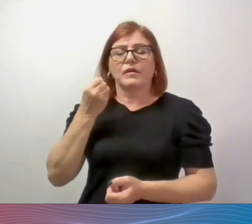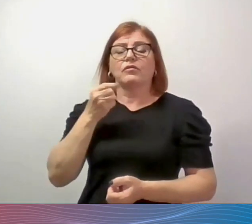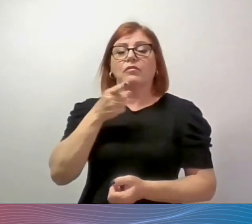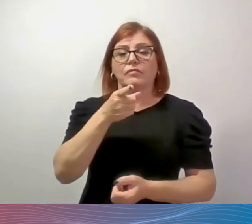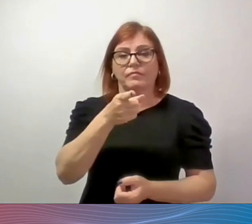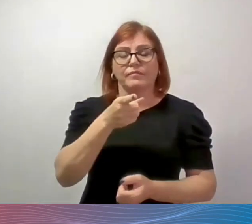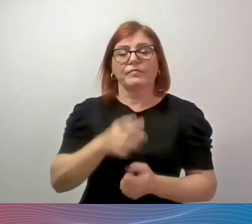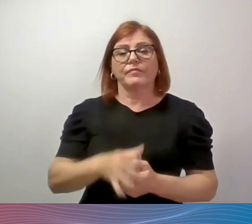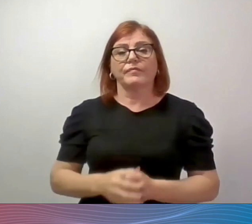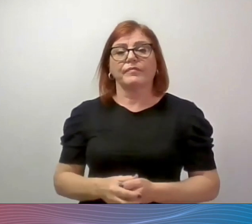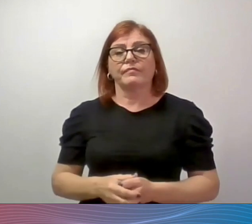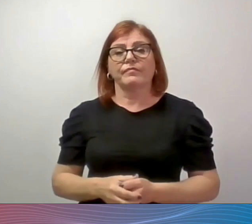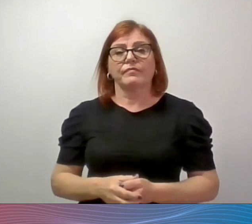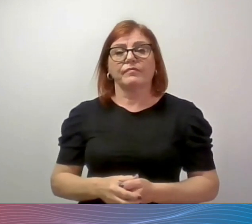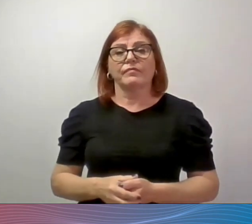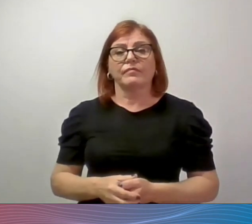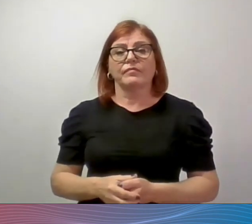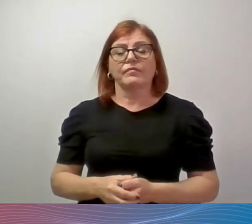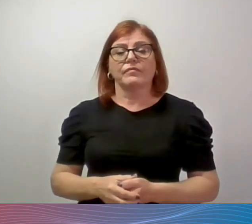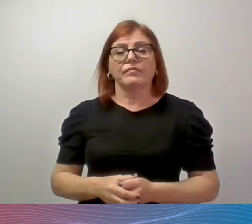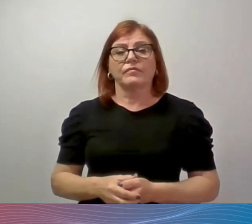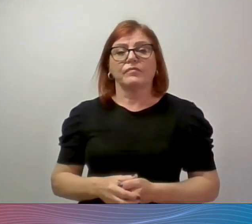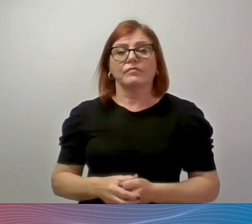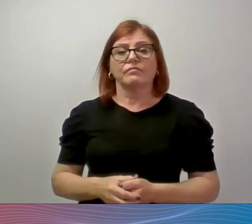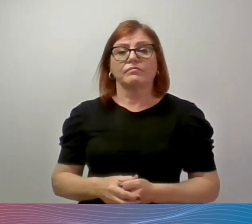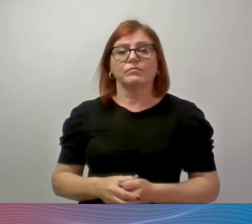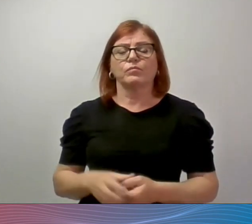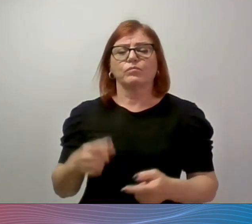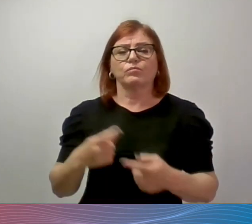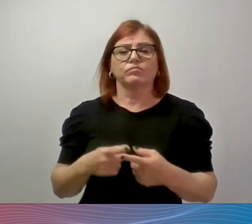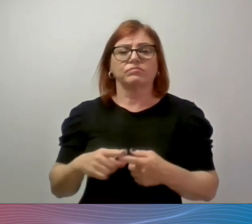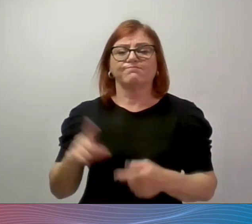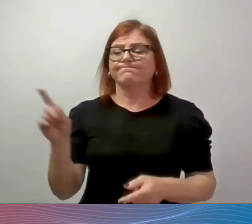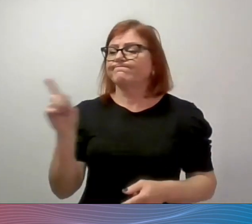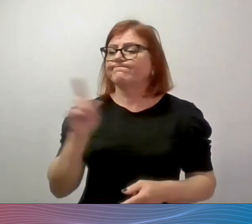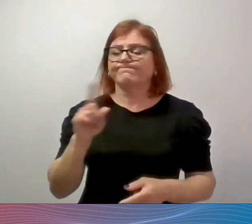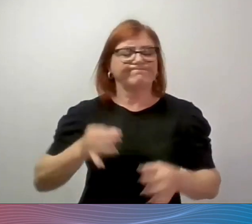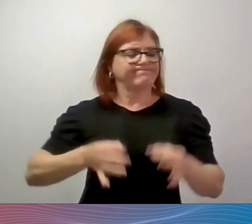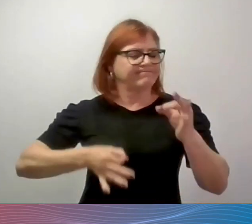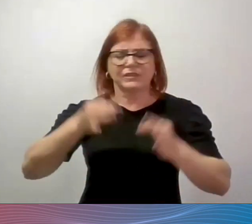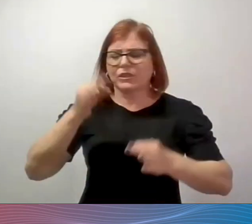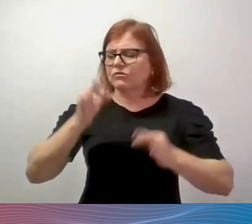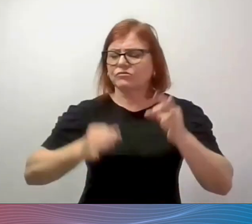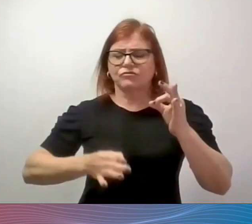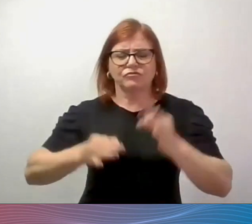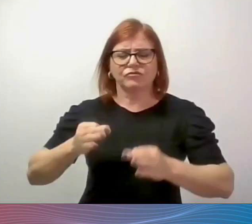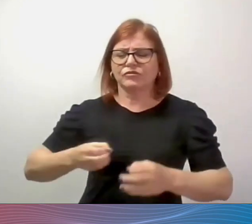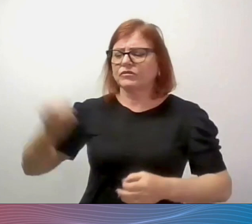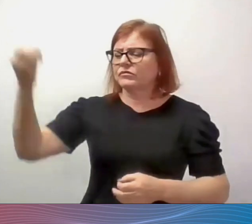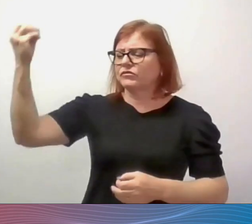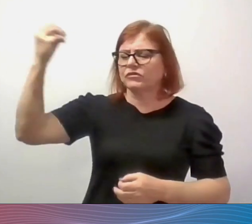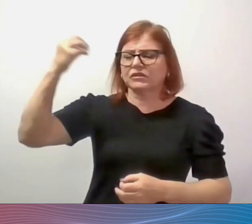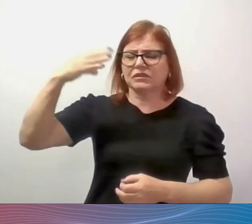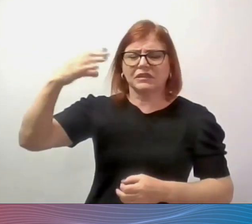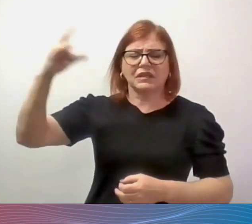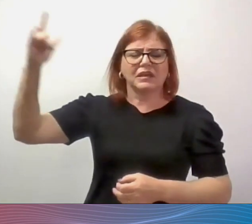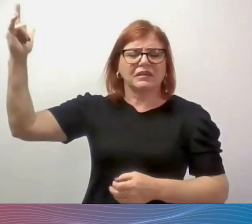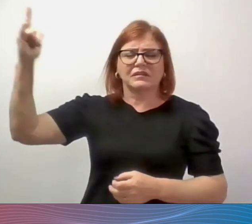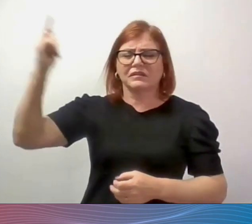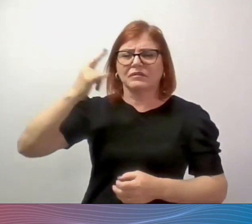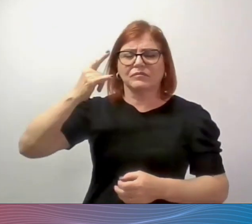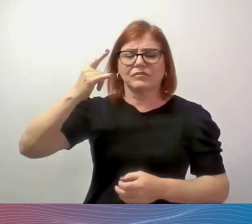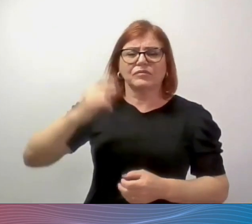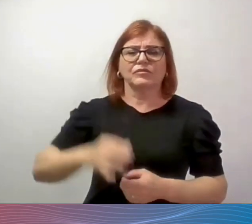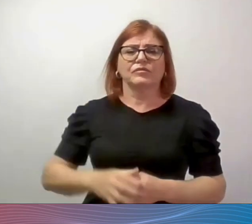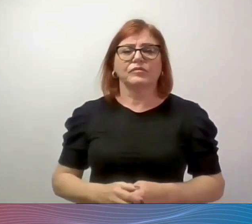irmãos, graça, verdade e o amor. Because we do not deserve grace and love. Por isso, irmãos, não vão viver